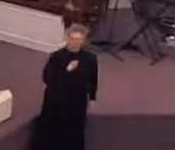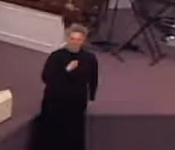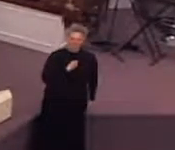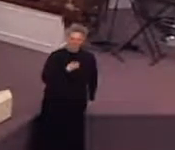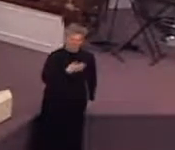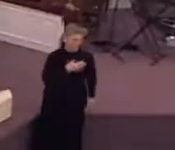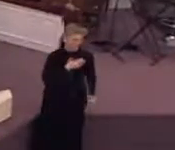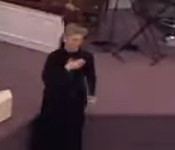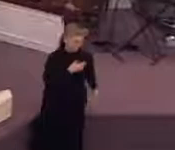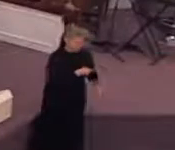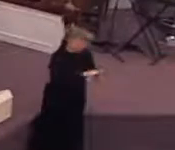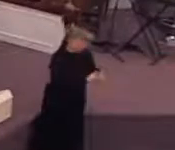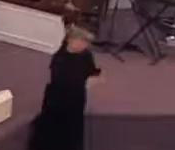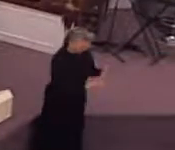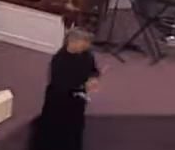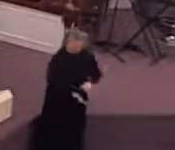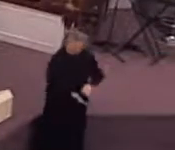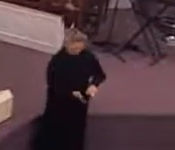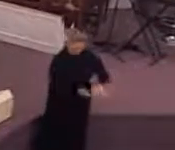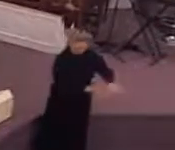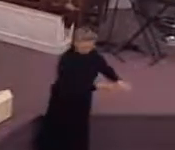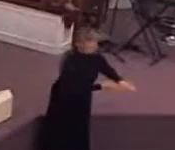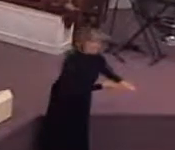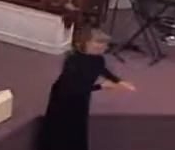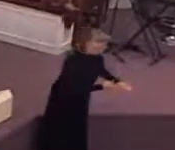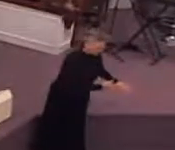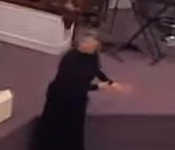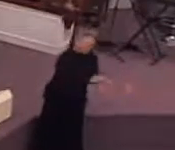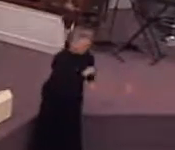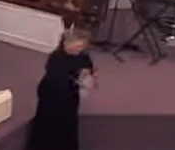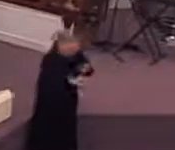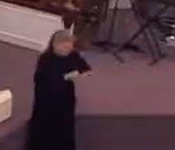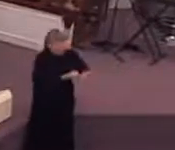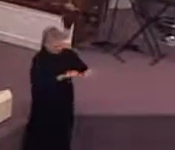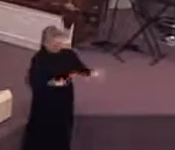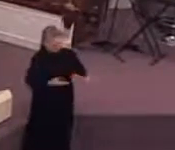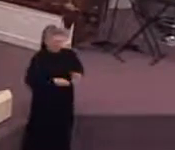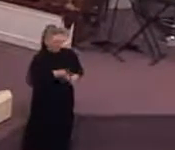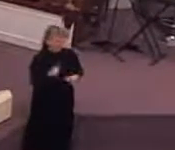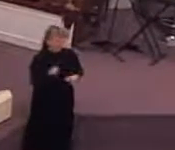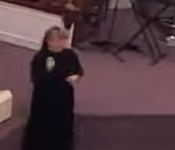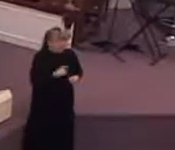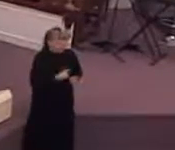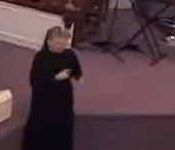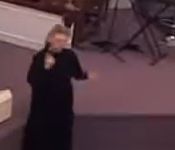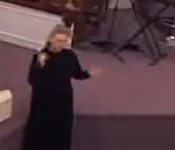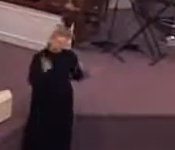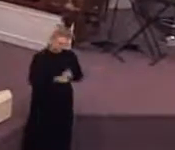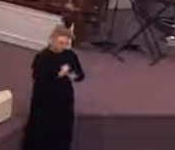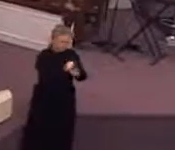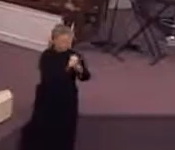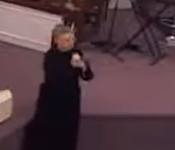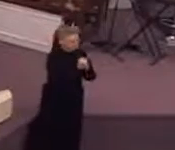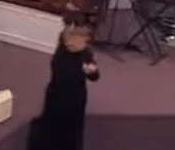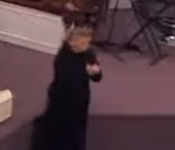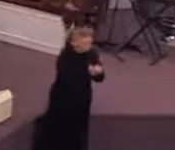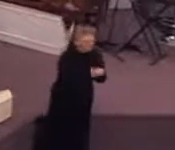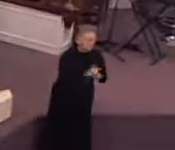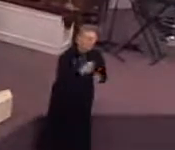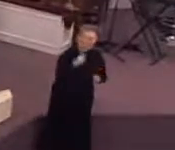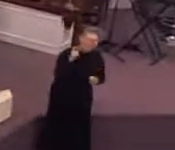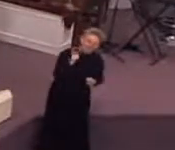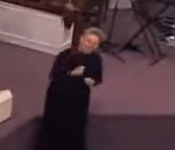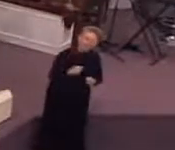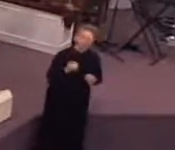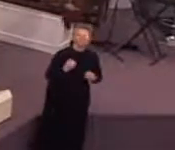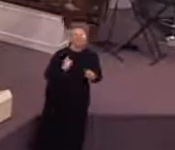some things aside. I'm going to have to empty some things out. I'm going to have to change some circumstances. But I've got